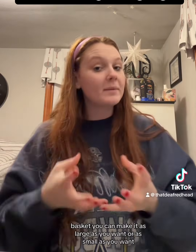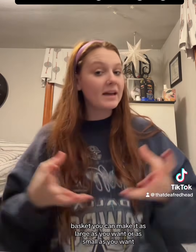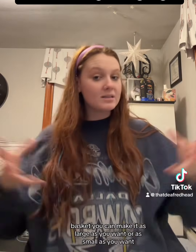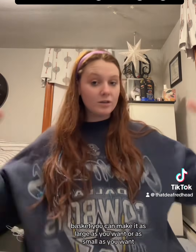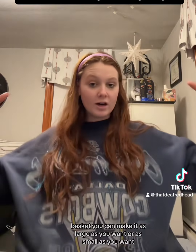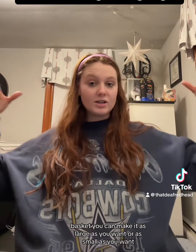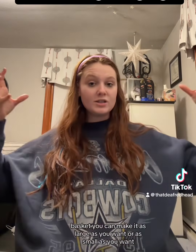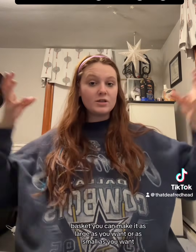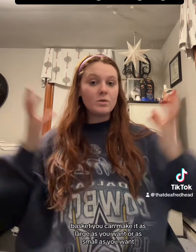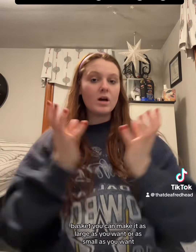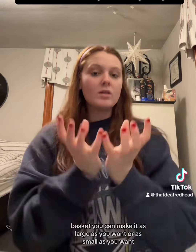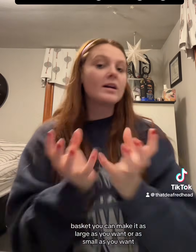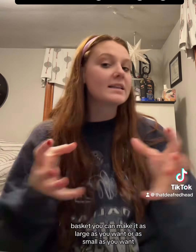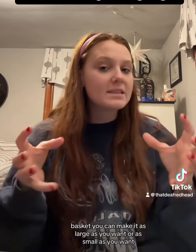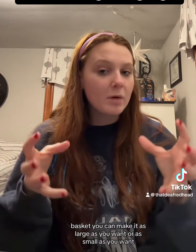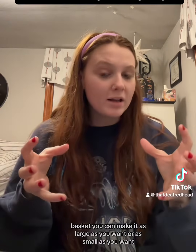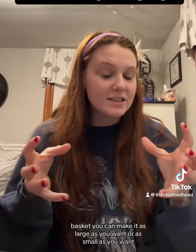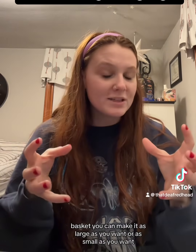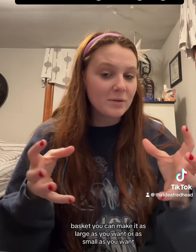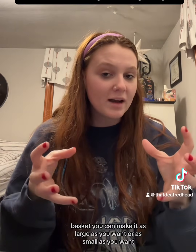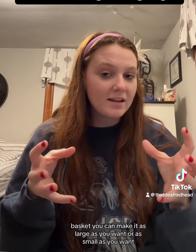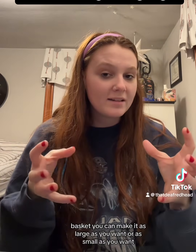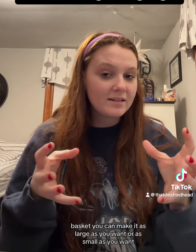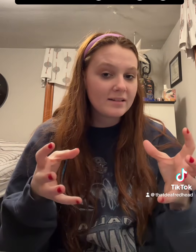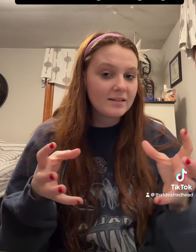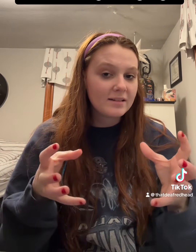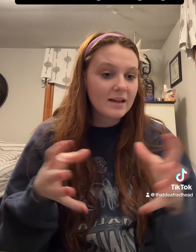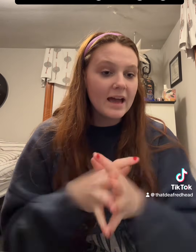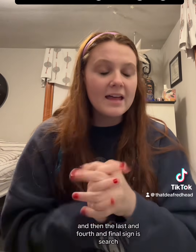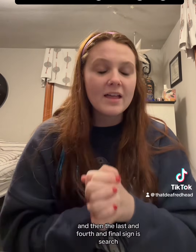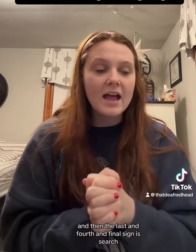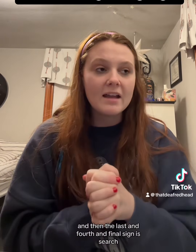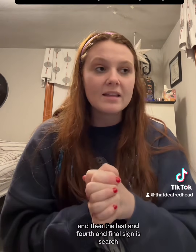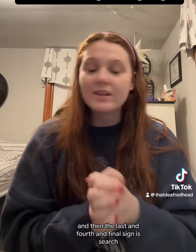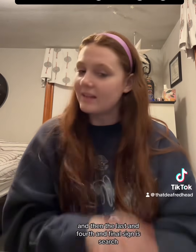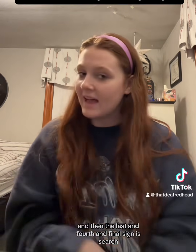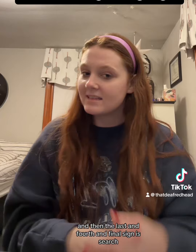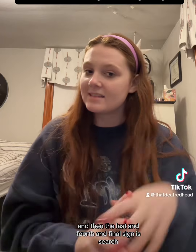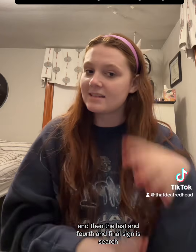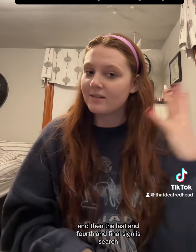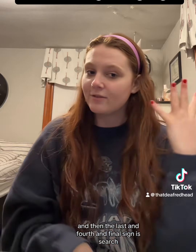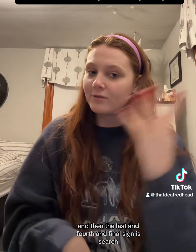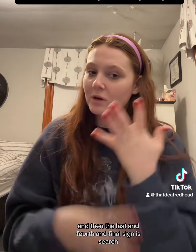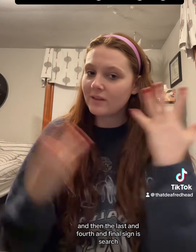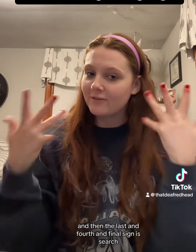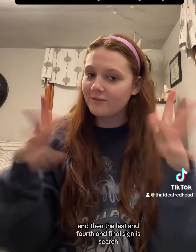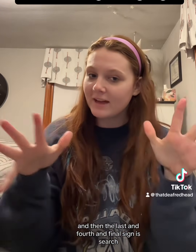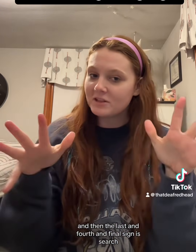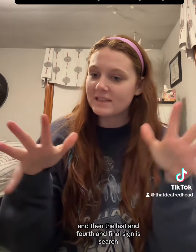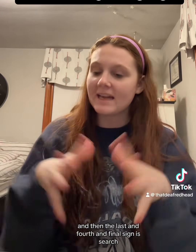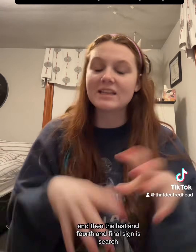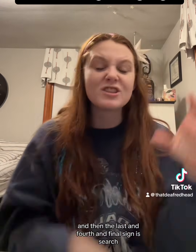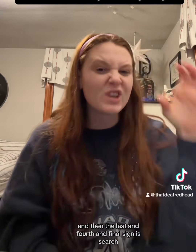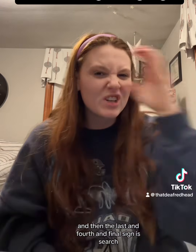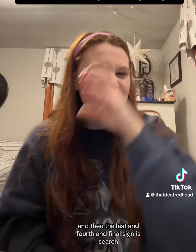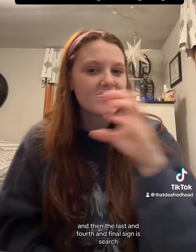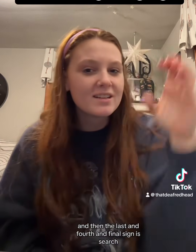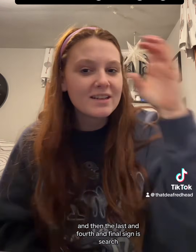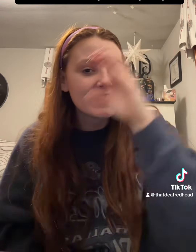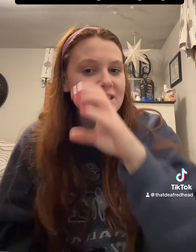as large as you want or as small as you want. And then the last and fourth and final sign is search.